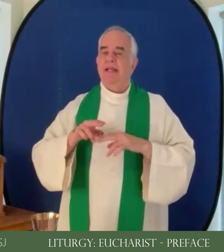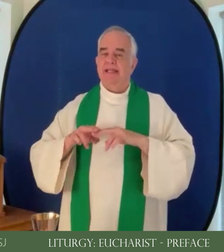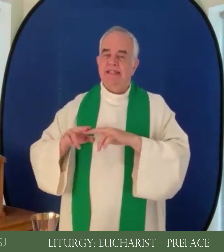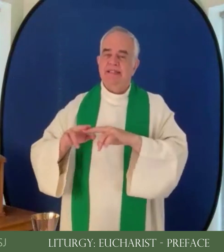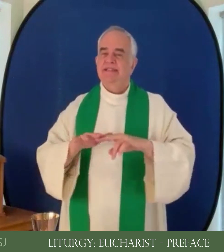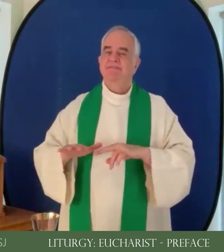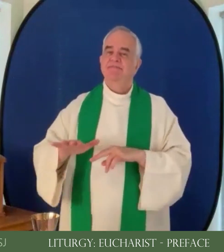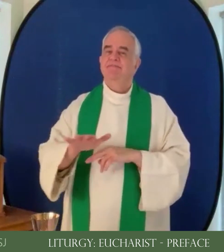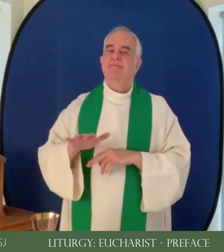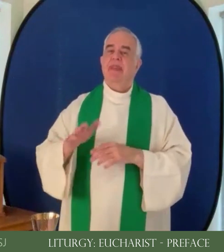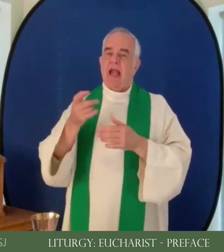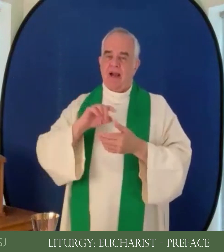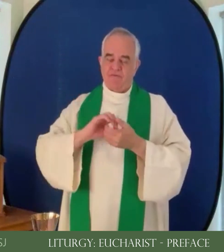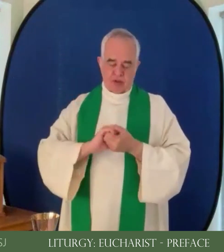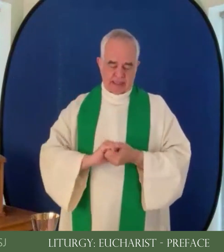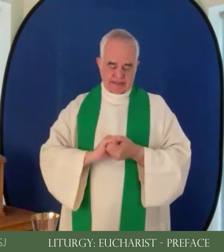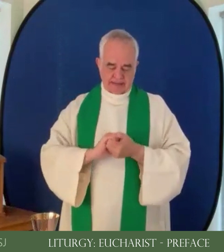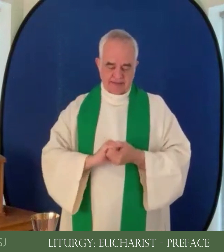families and friends.